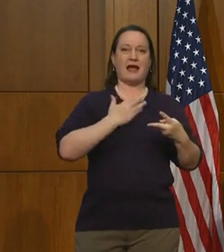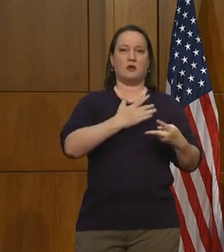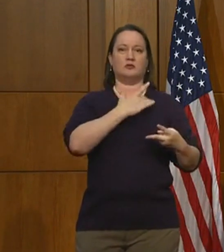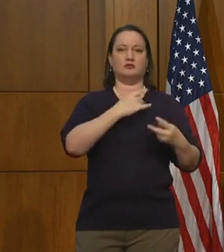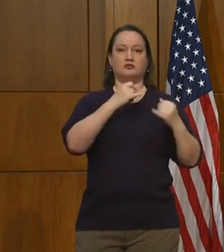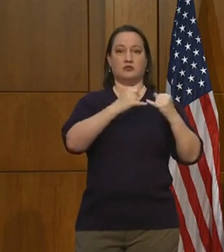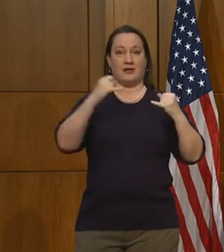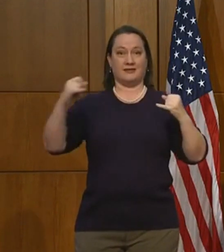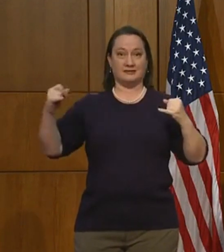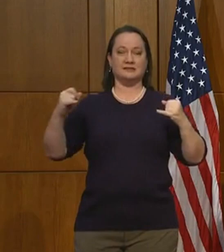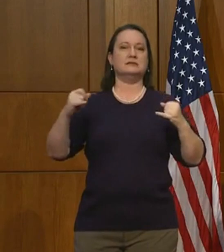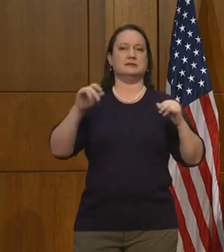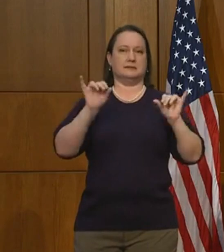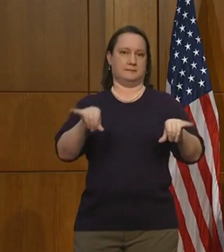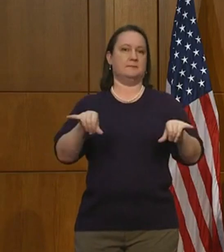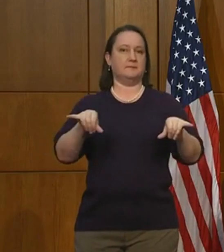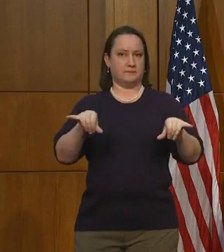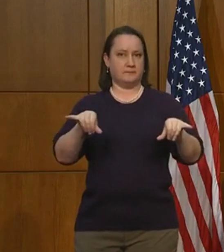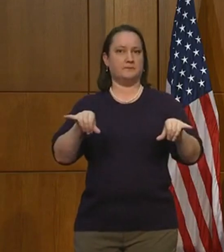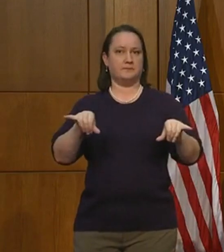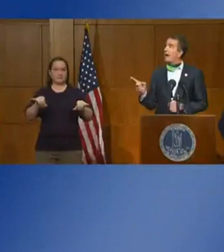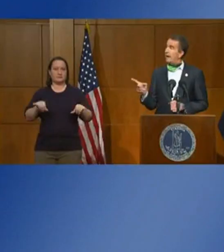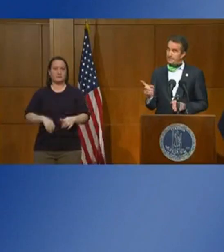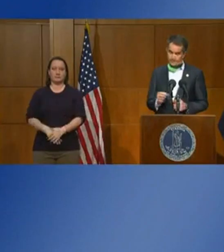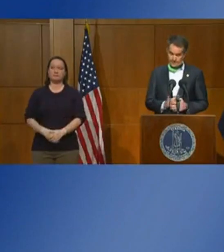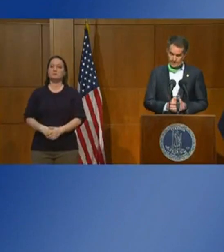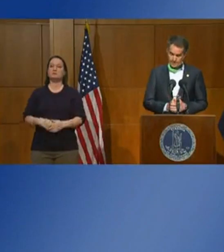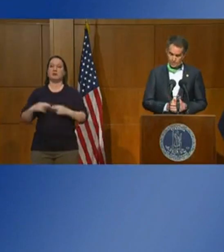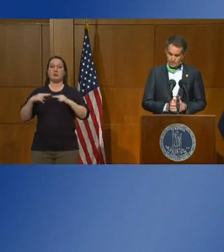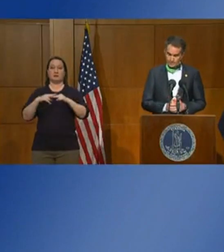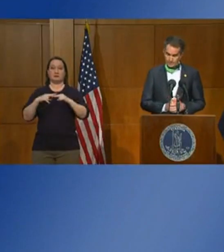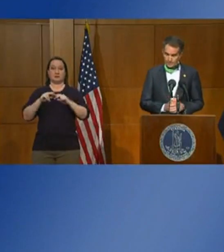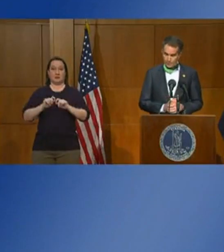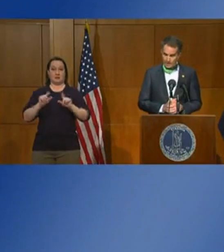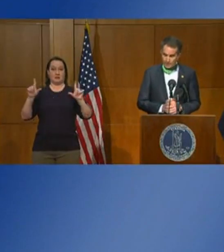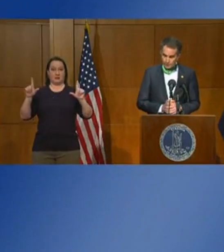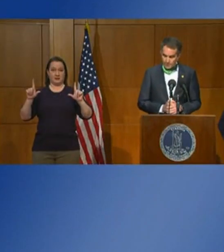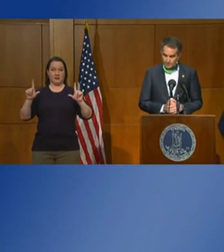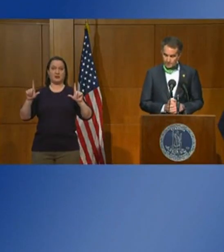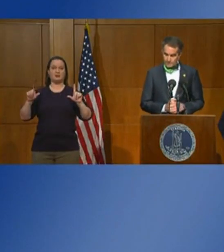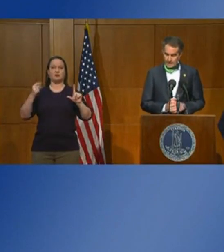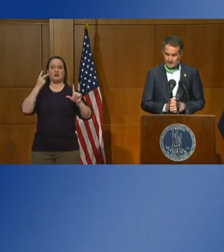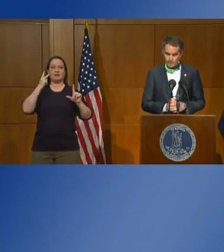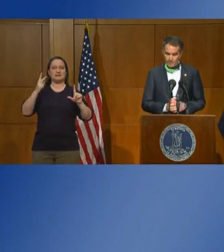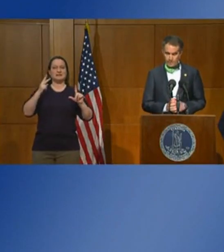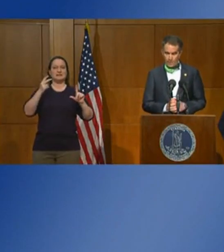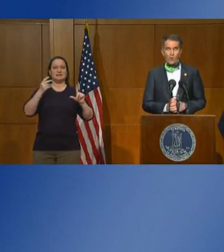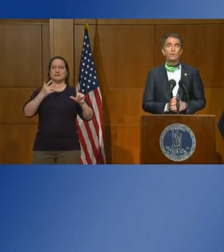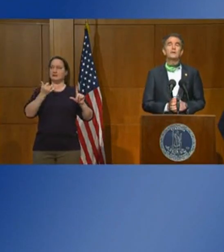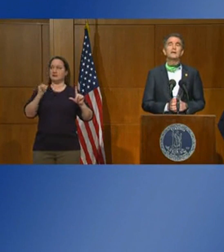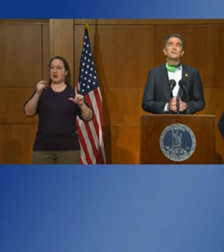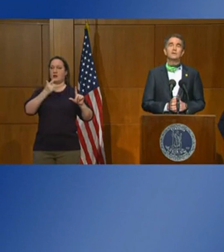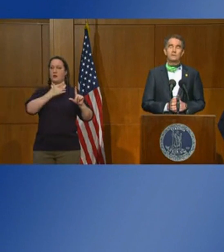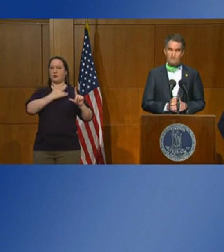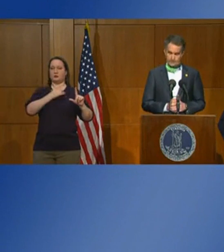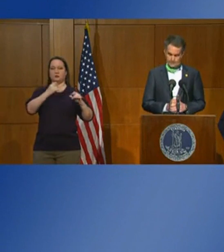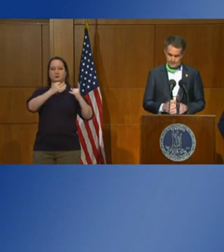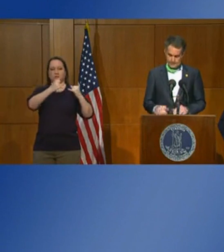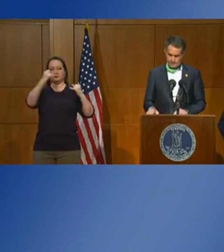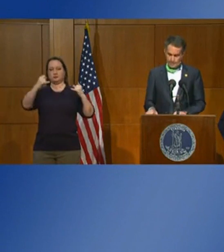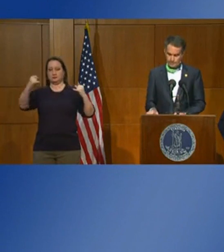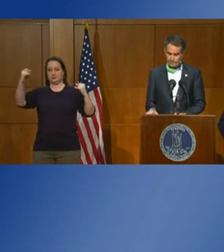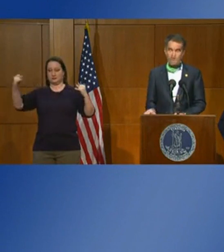show you what I mean. On this slide, you can see what our trends look like with all tests